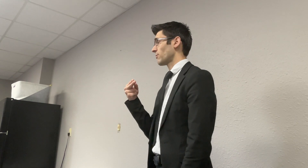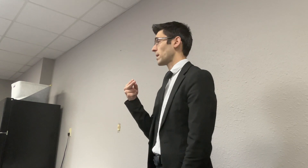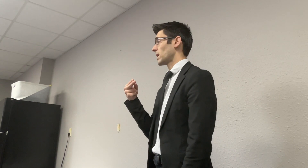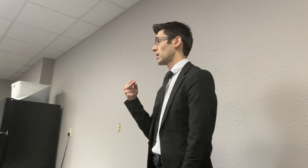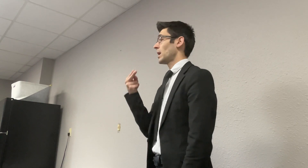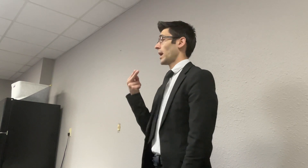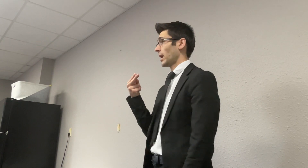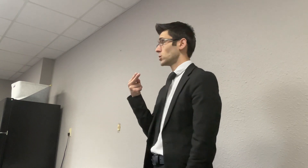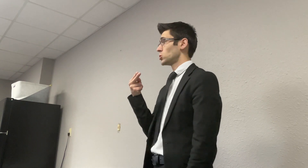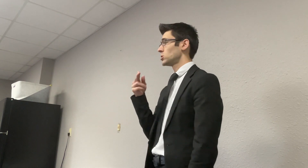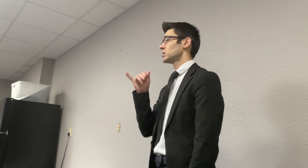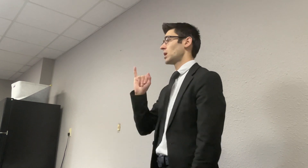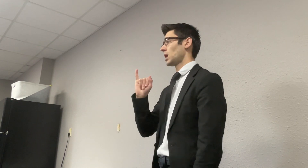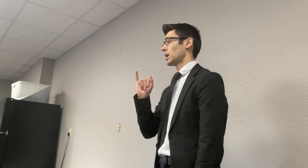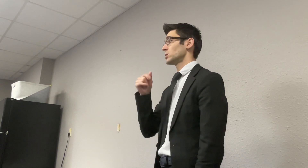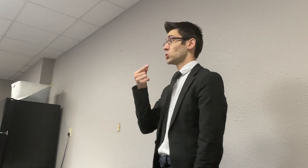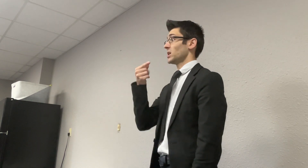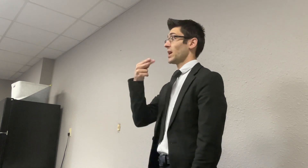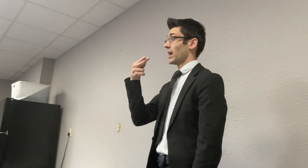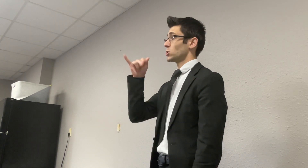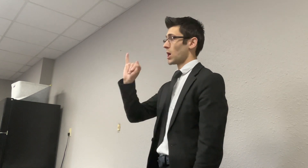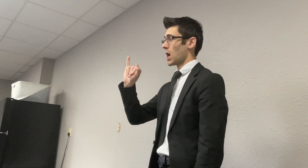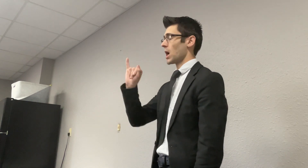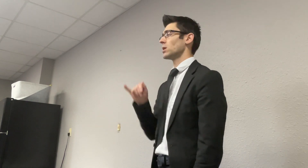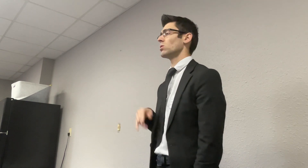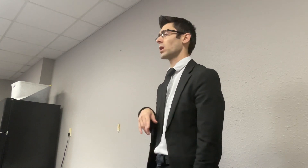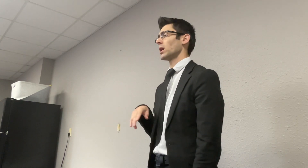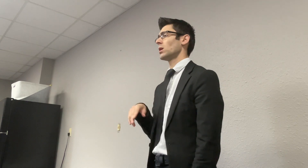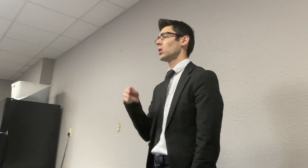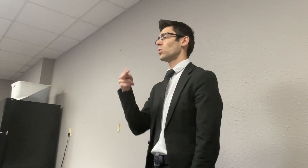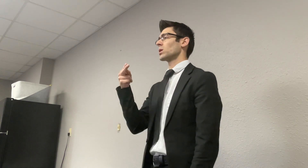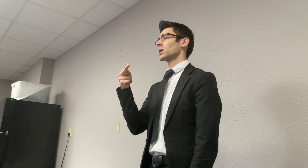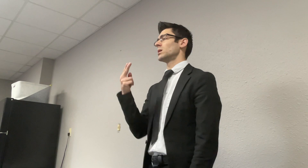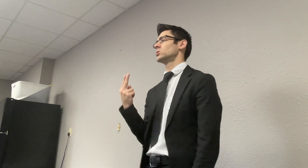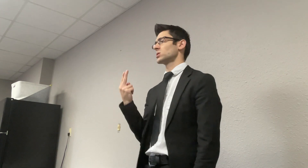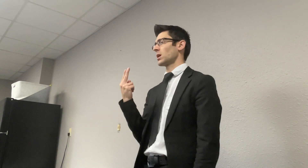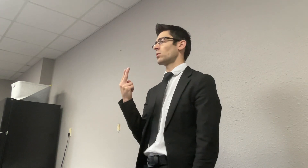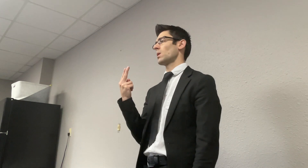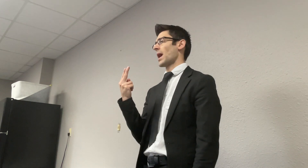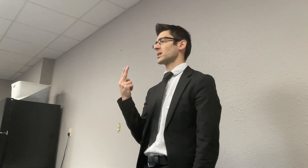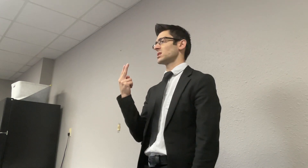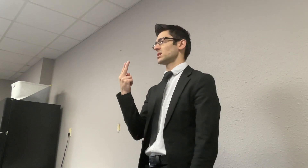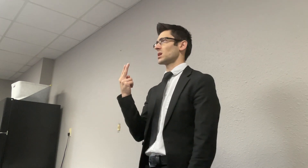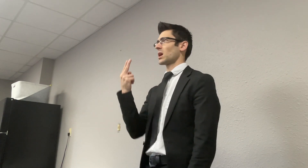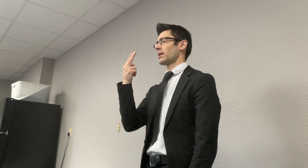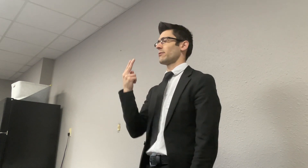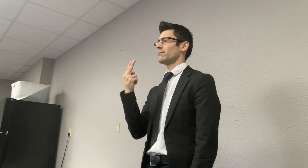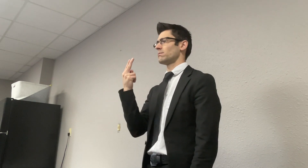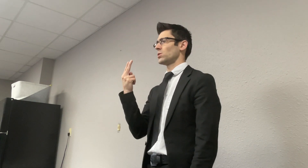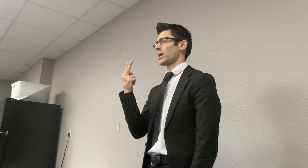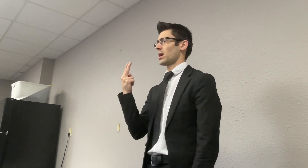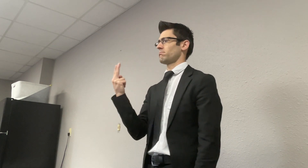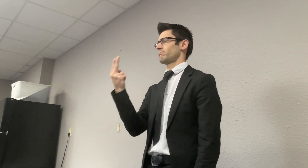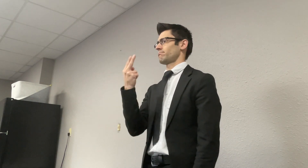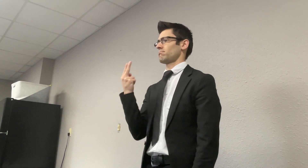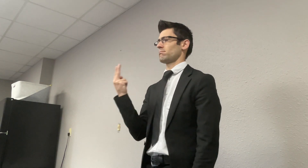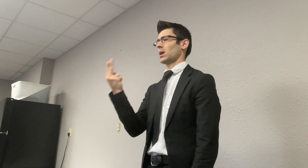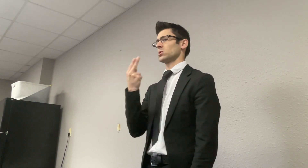alphabet, H, G, H, I, okay? We're going to just let it relax and it's going to kind of do that and circle